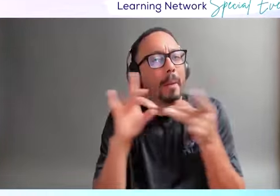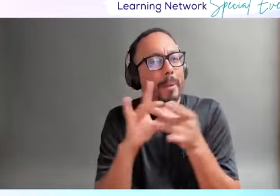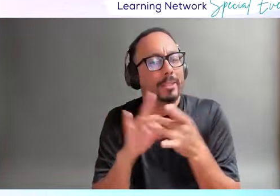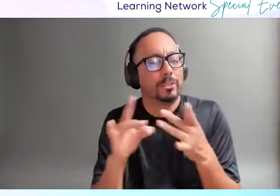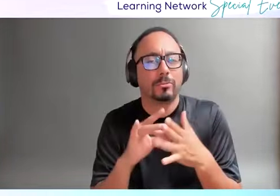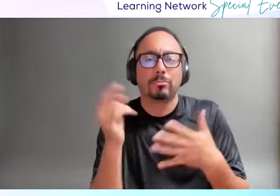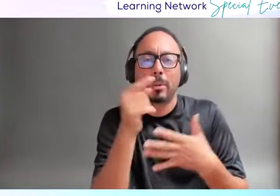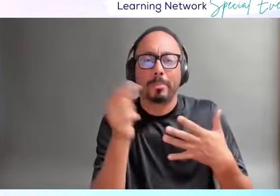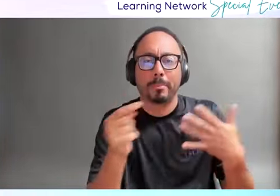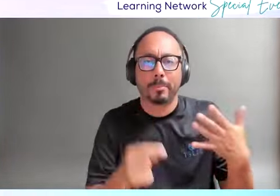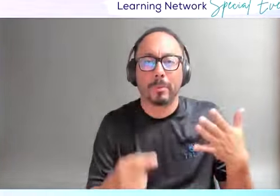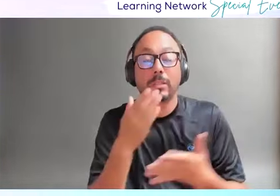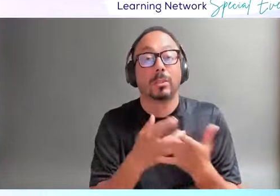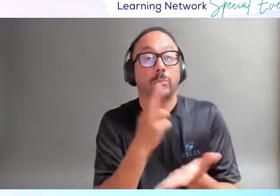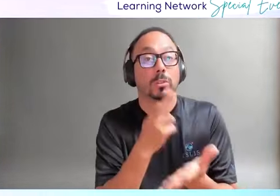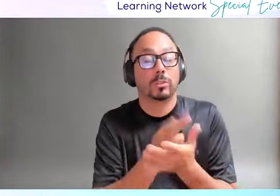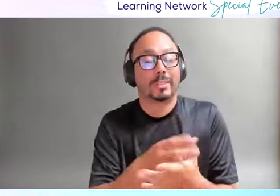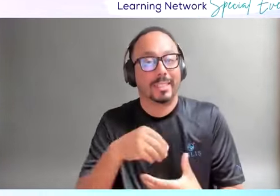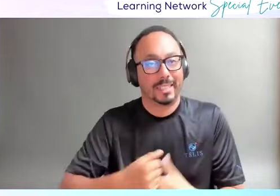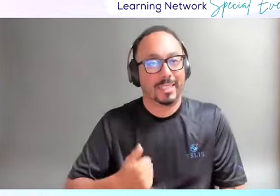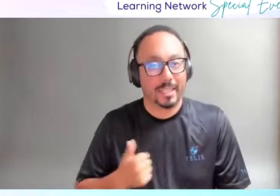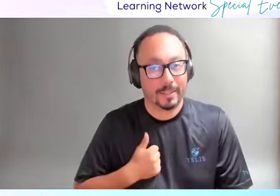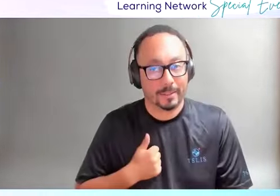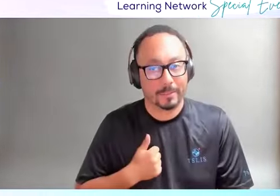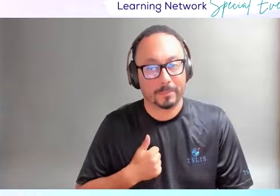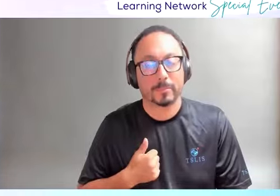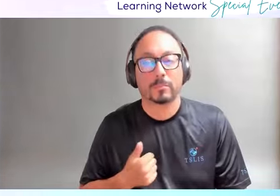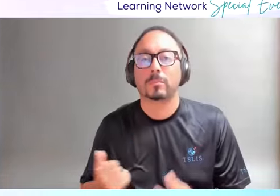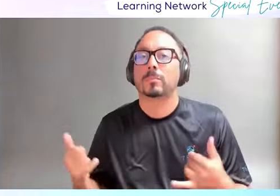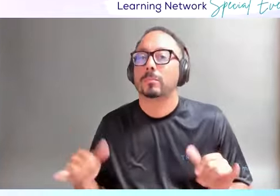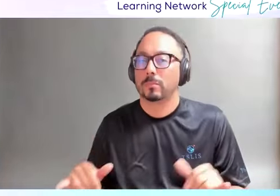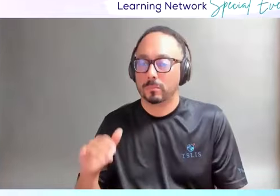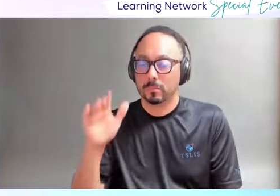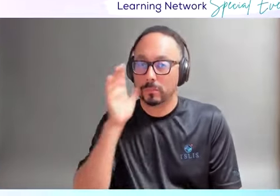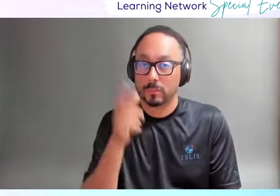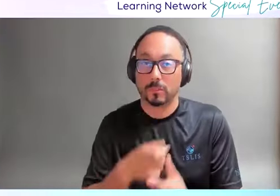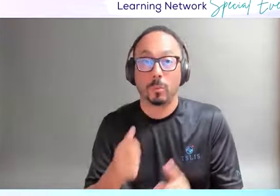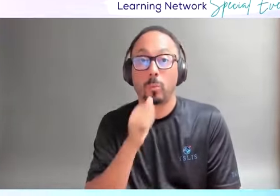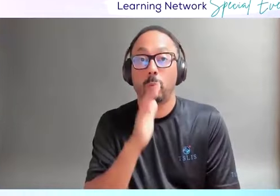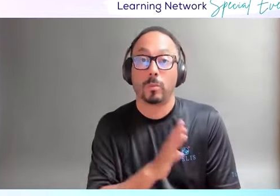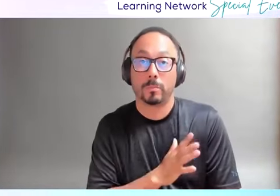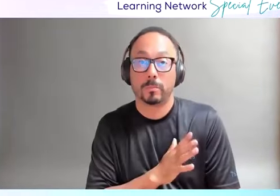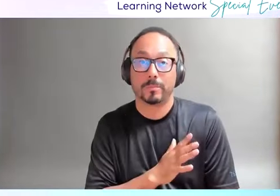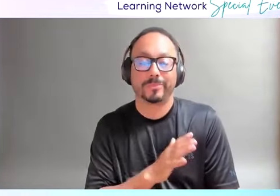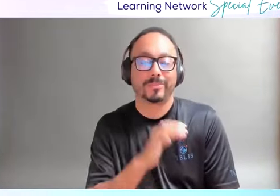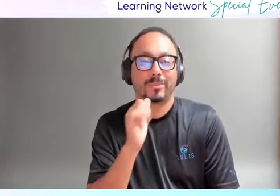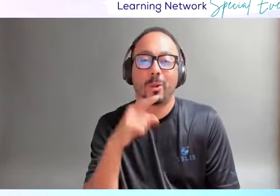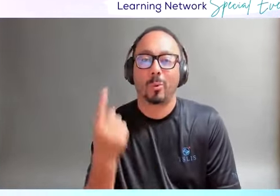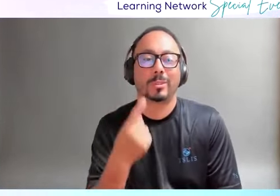in Canada, but we still hear from women that it doesn't always work for them, that they